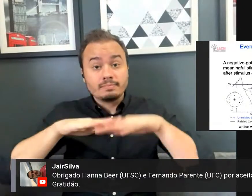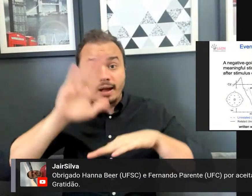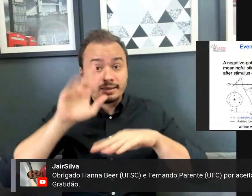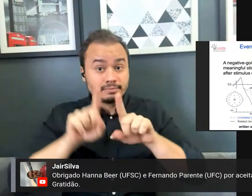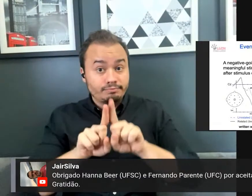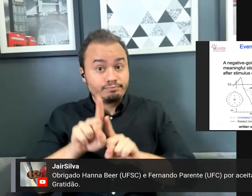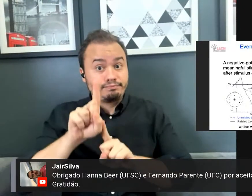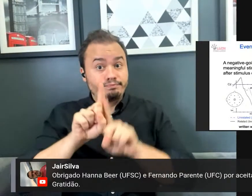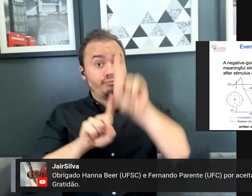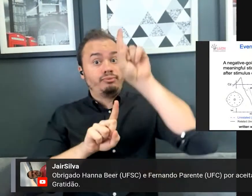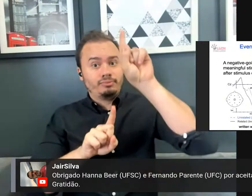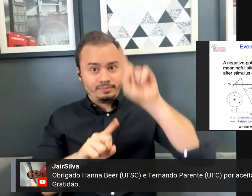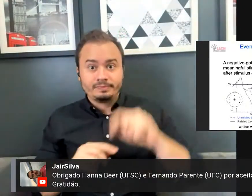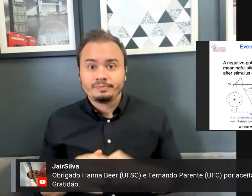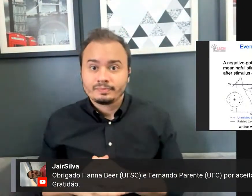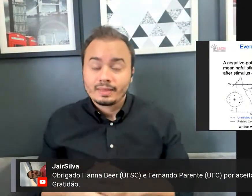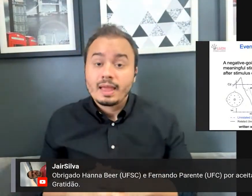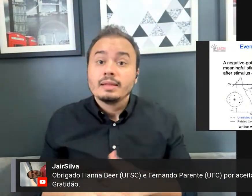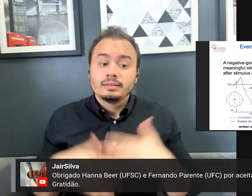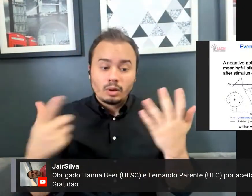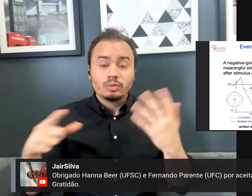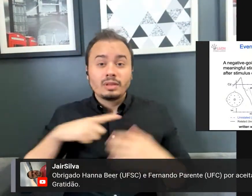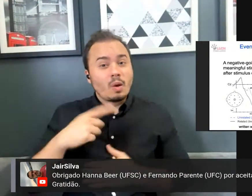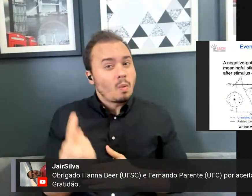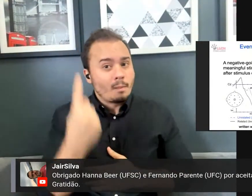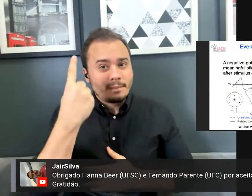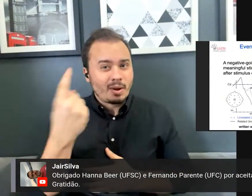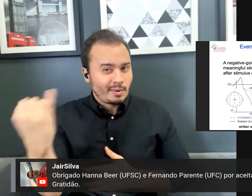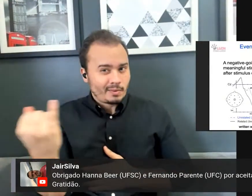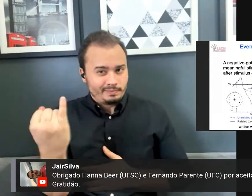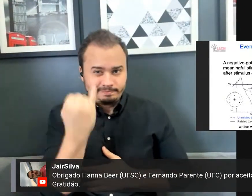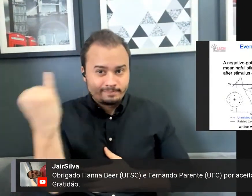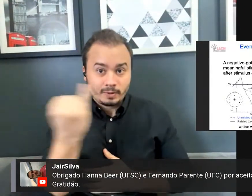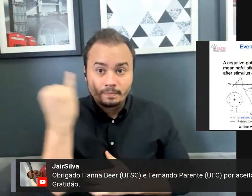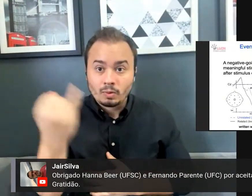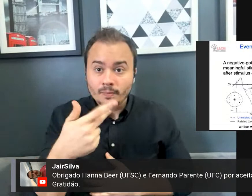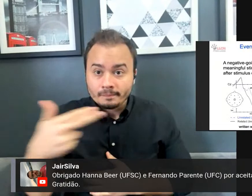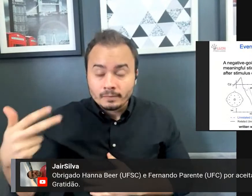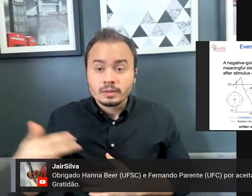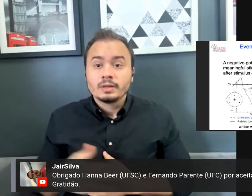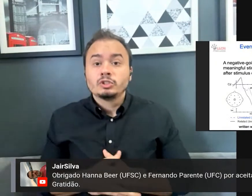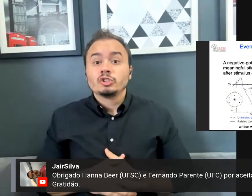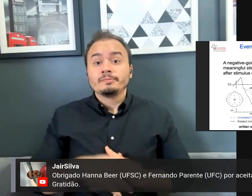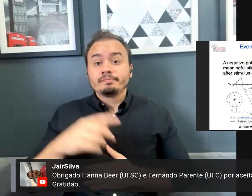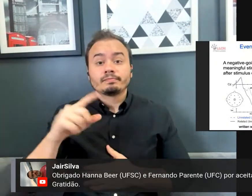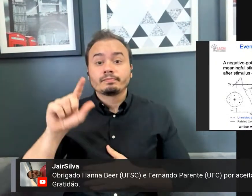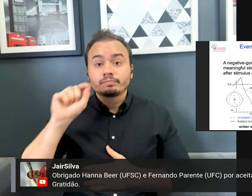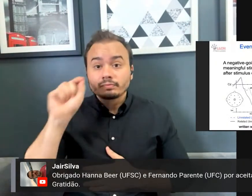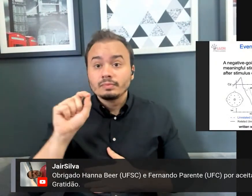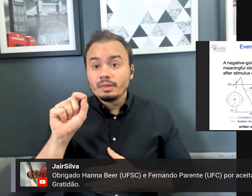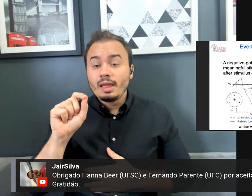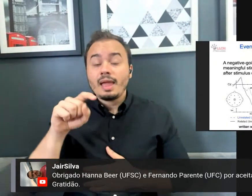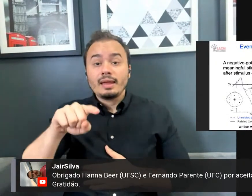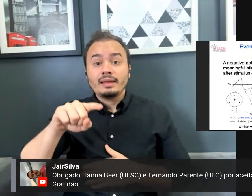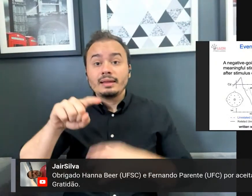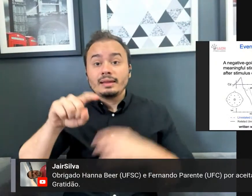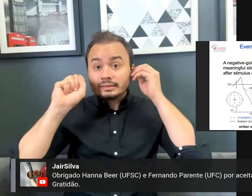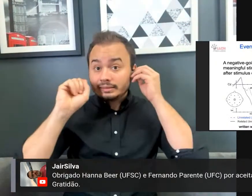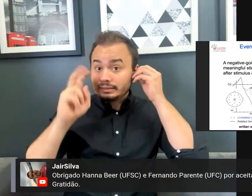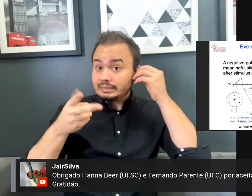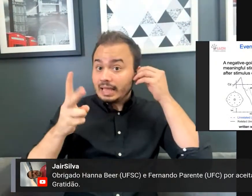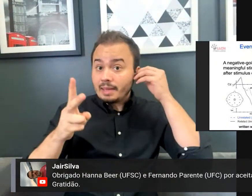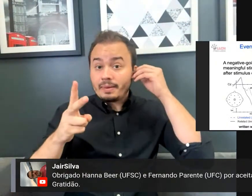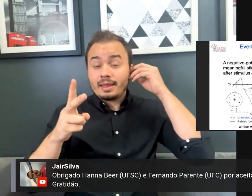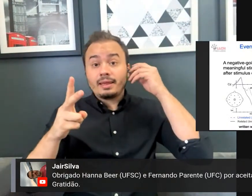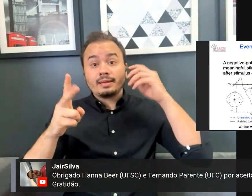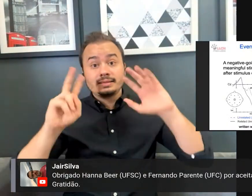So one thing to know is that the N400 is modulated by the amount of processing, the more elaborate processing that's